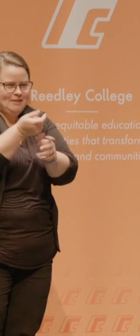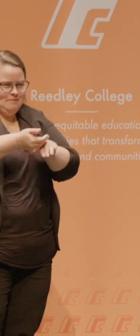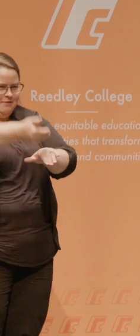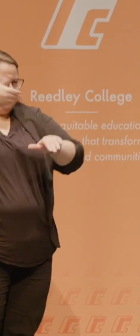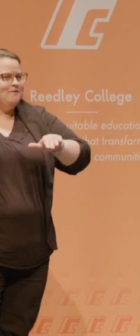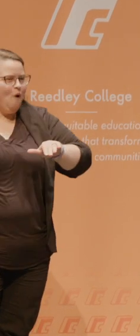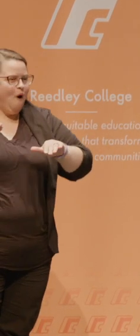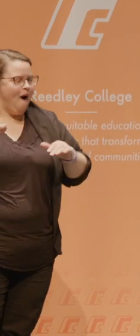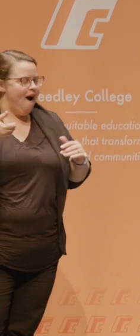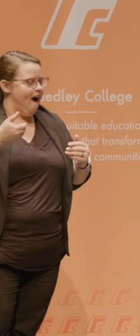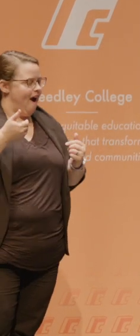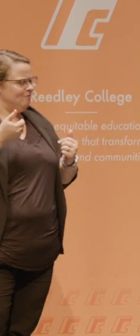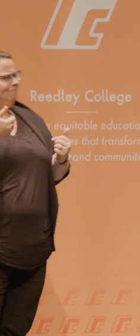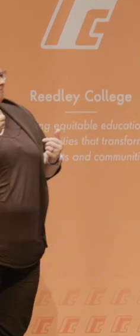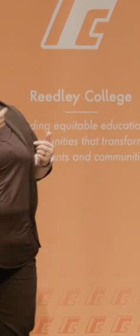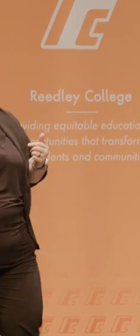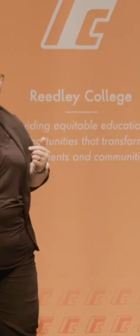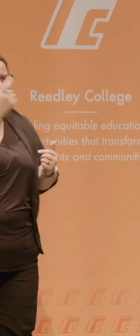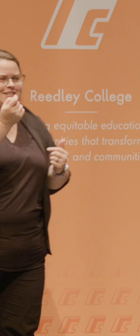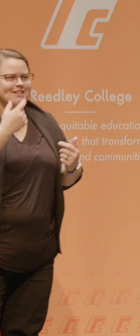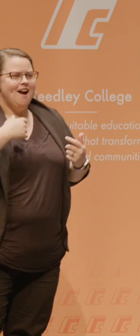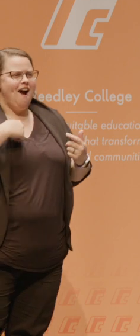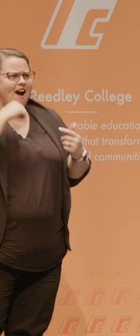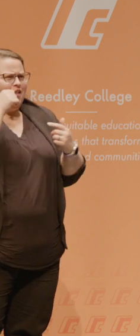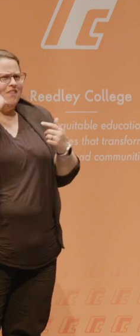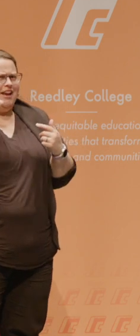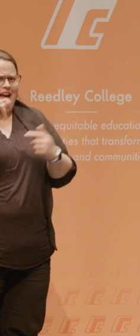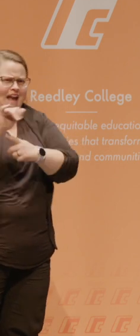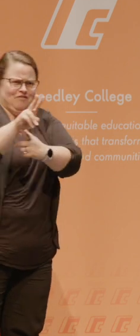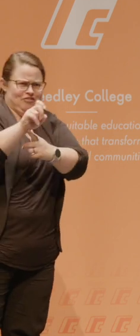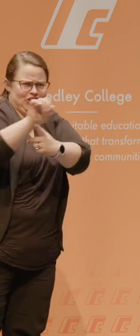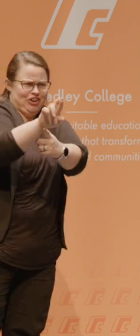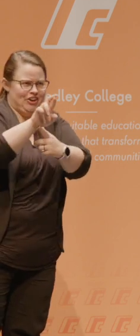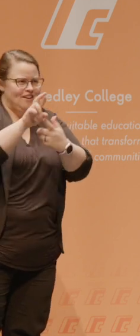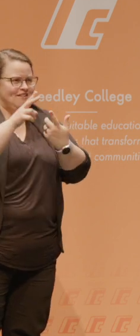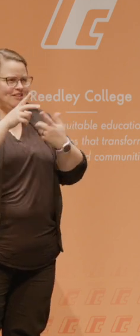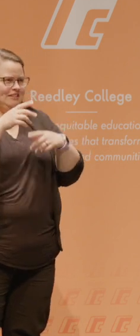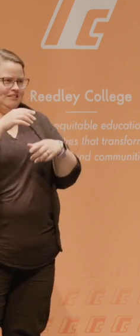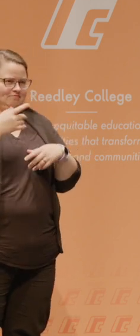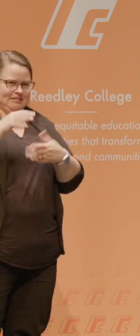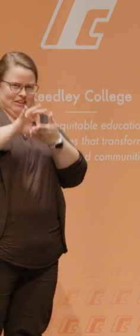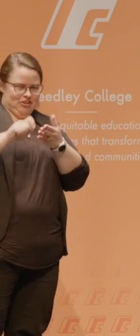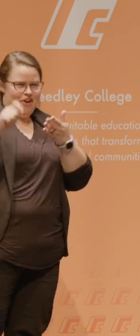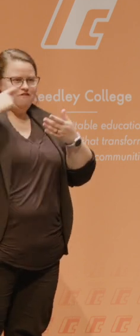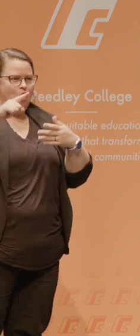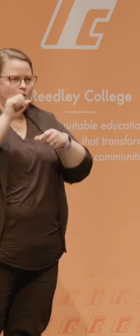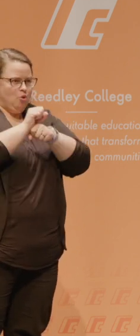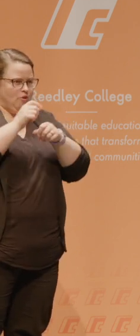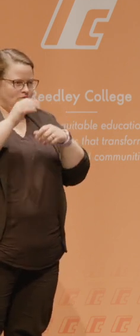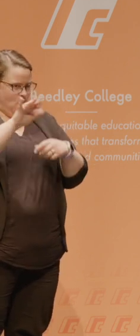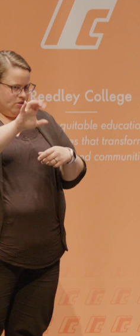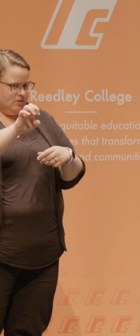and what's interesting, I don't think there's ever been a Secretary of Workforce and Department of